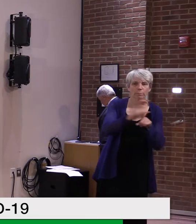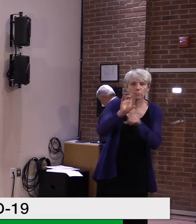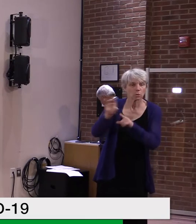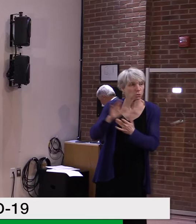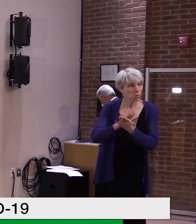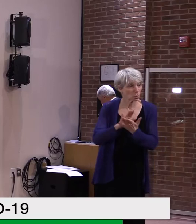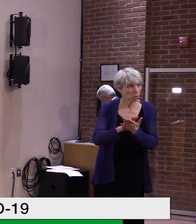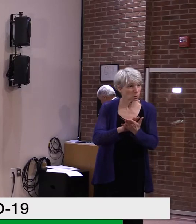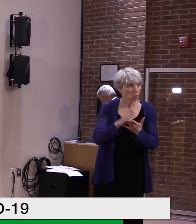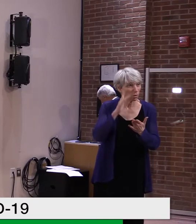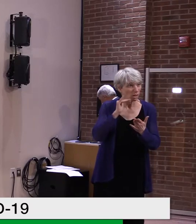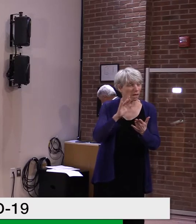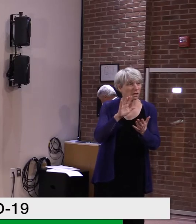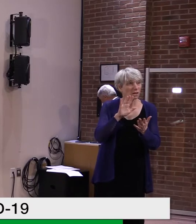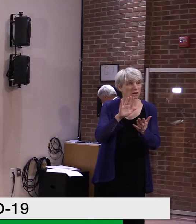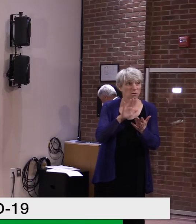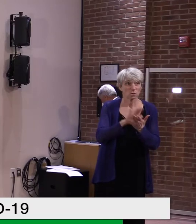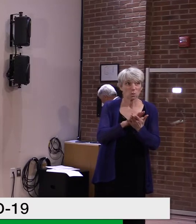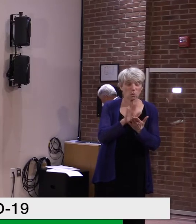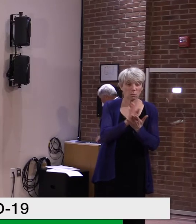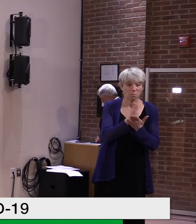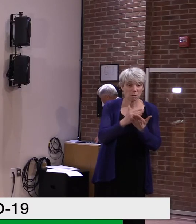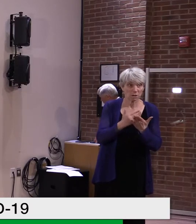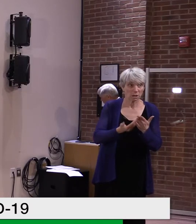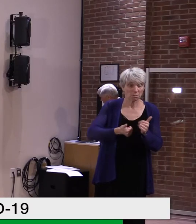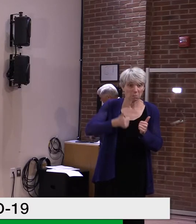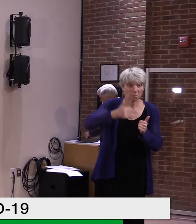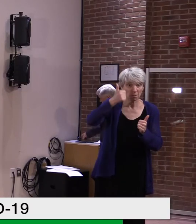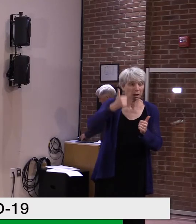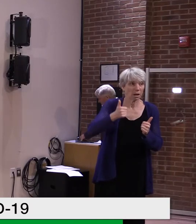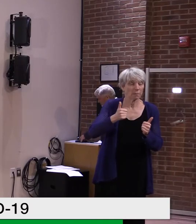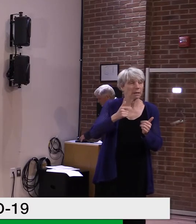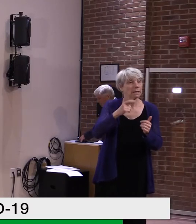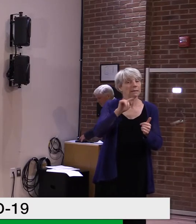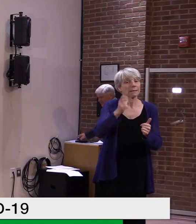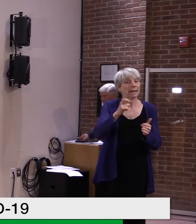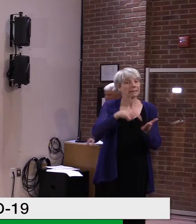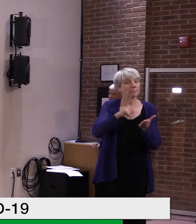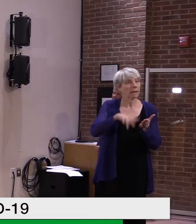spend. I would hope not.